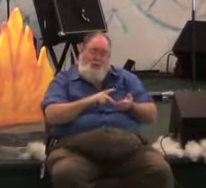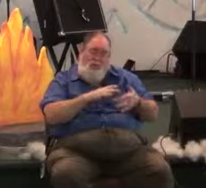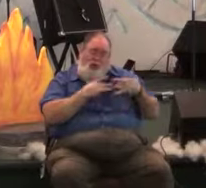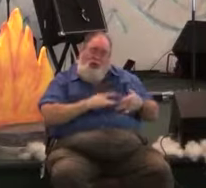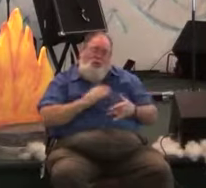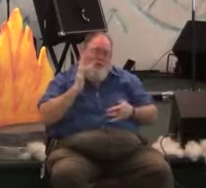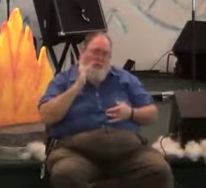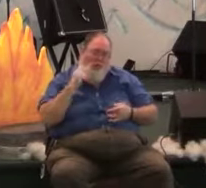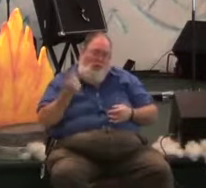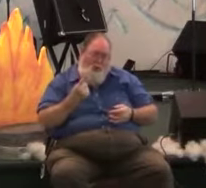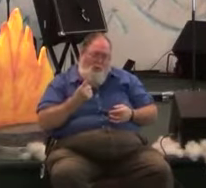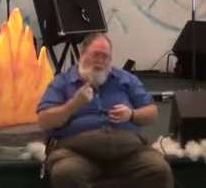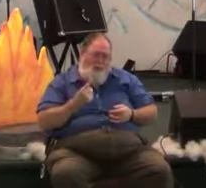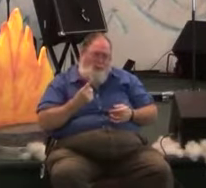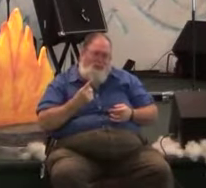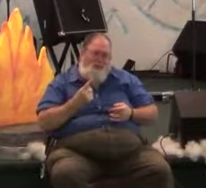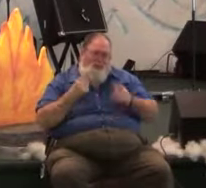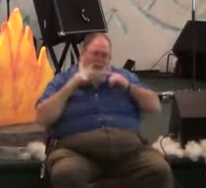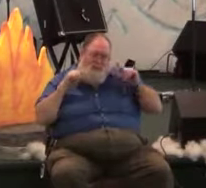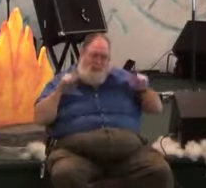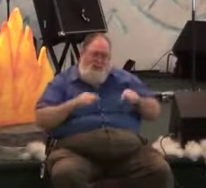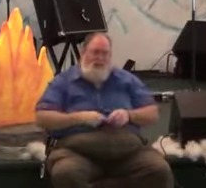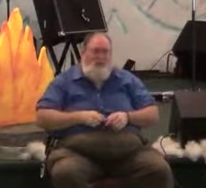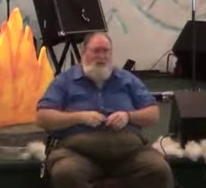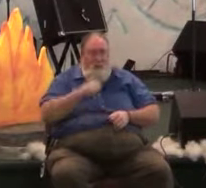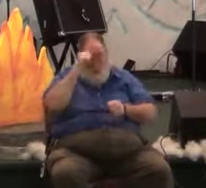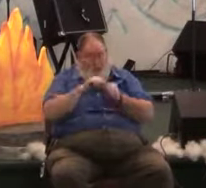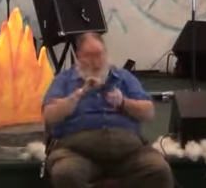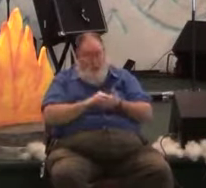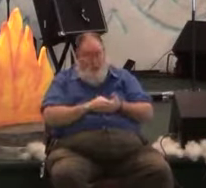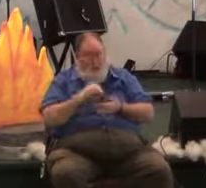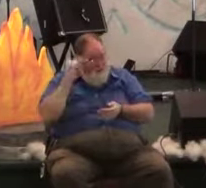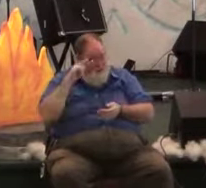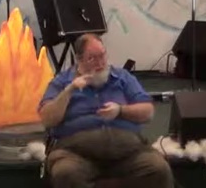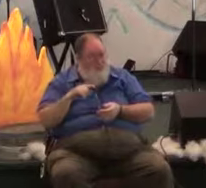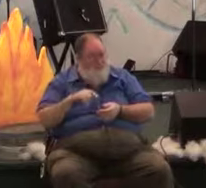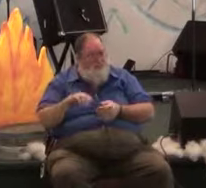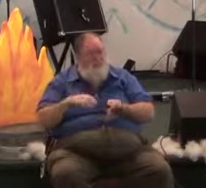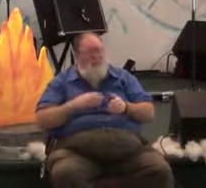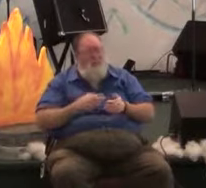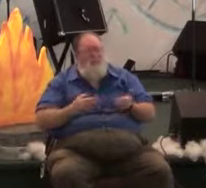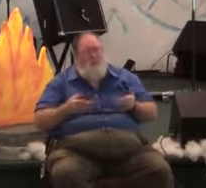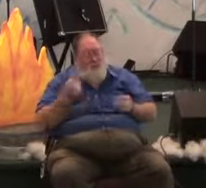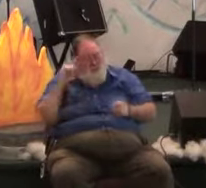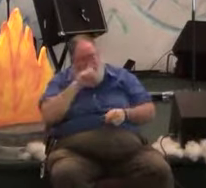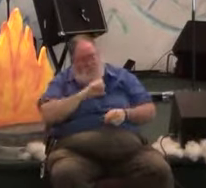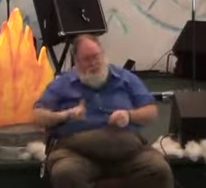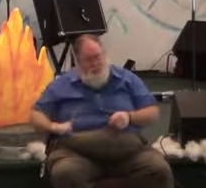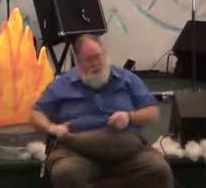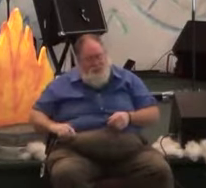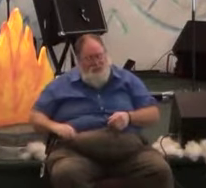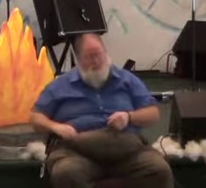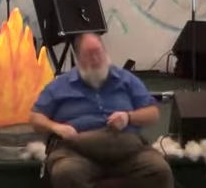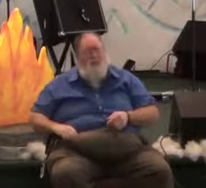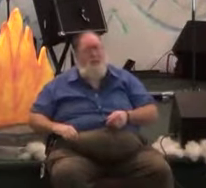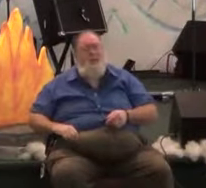that. If you step out and do something for the Lord and it doesn't work out quite like you hoped, if you did it